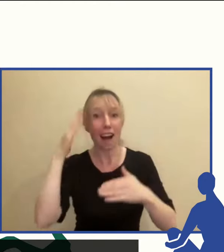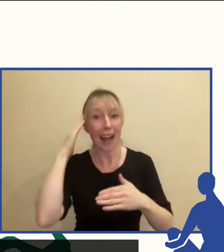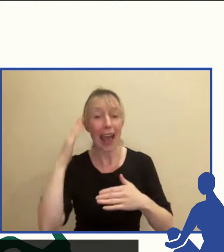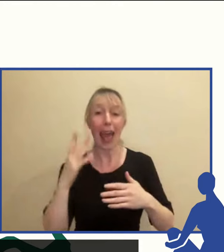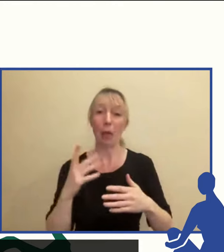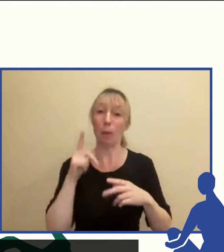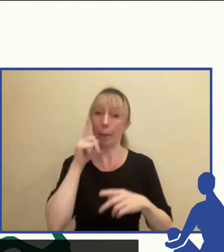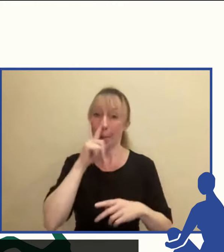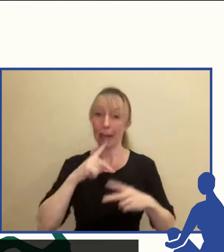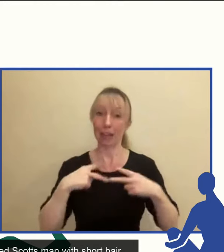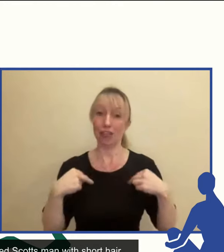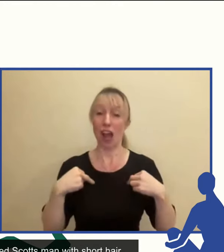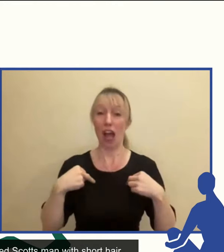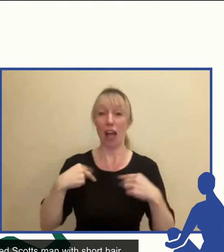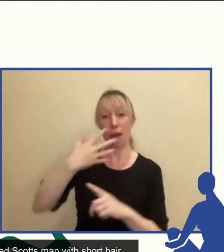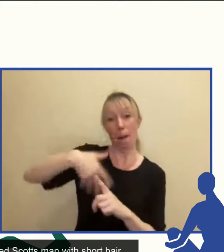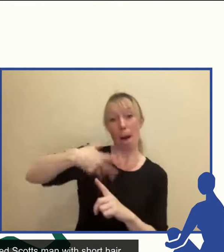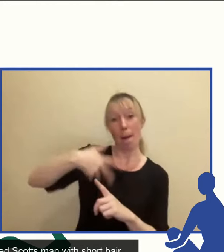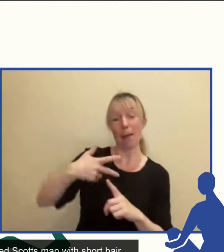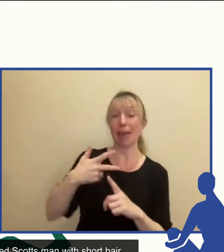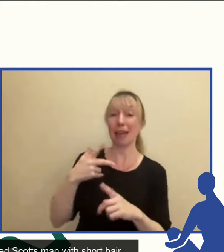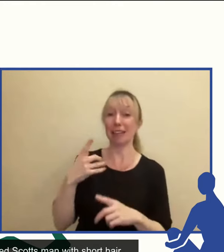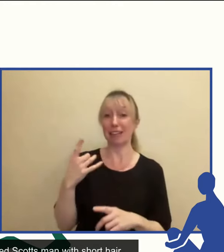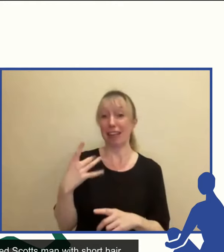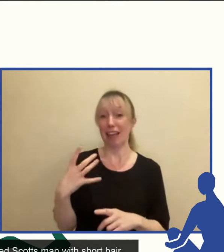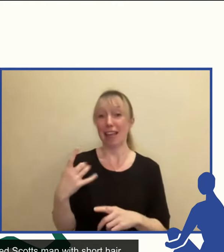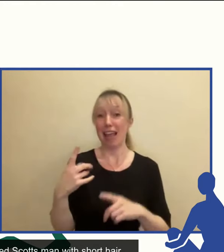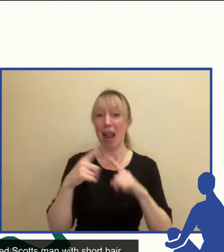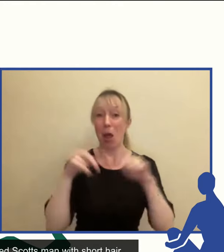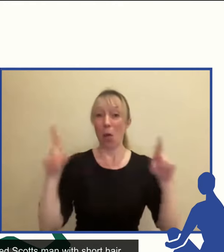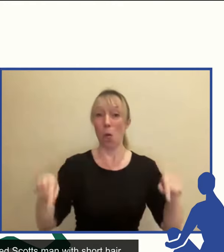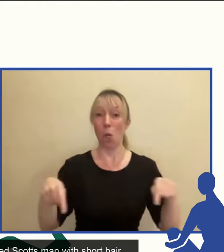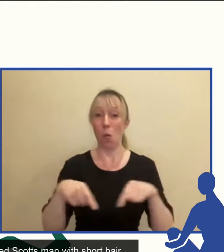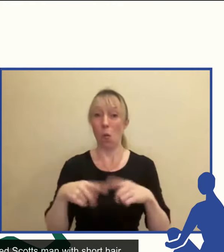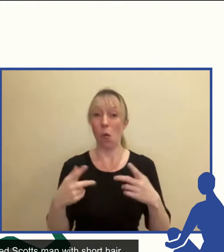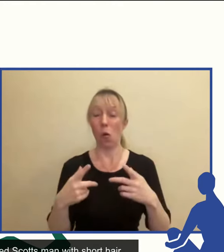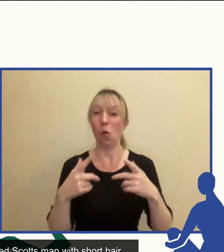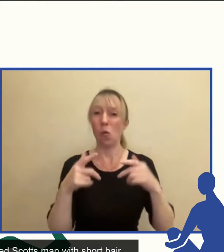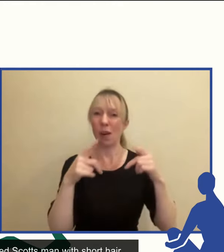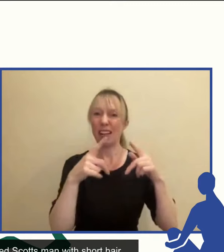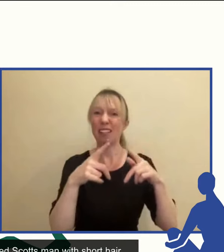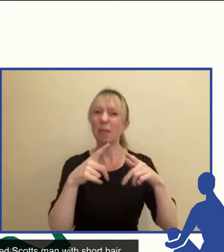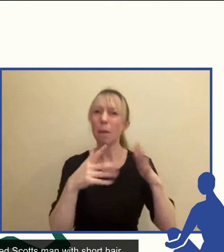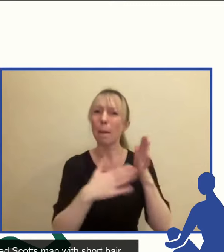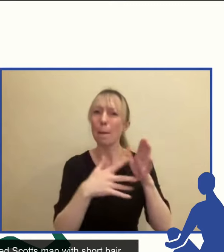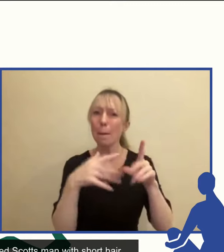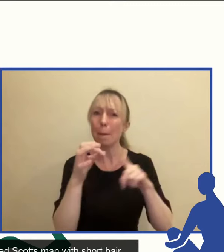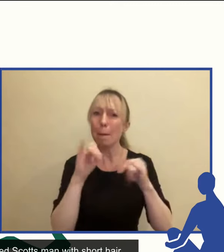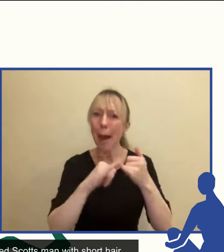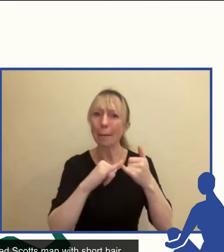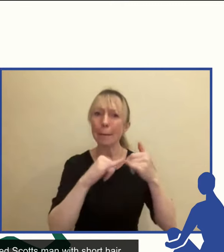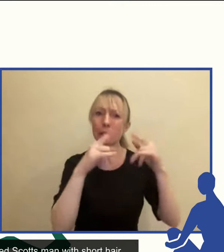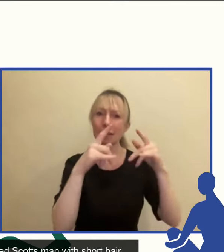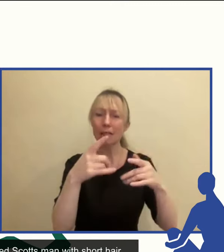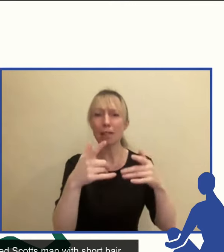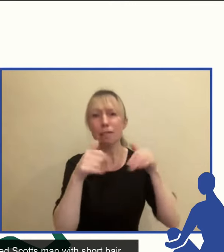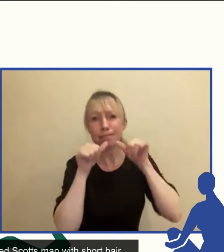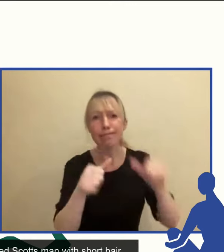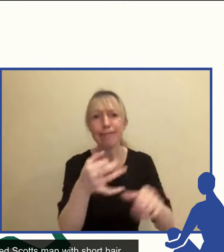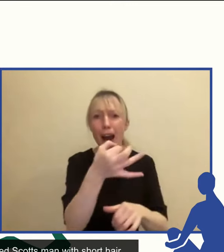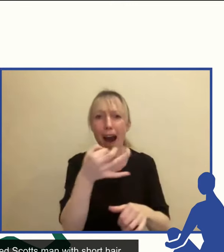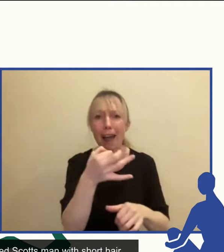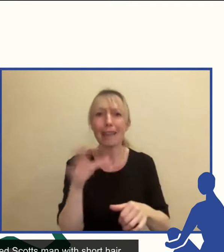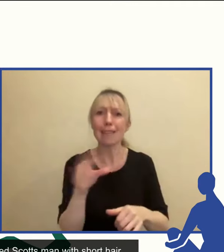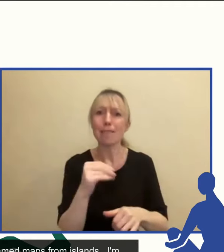lots of framed maps of very beloved islands from all taken from one of my books. And I'm going to speak